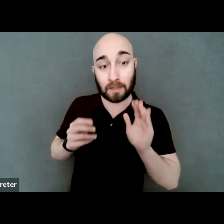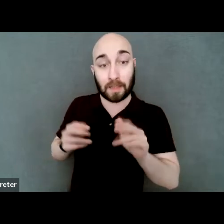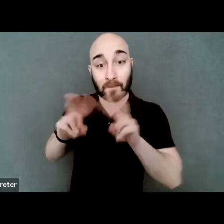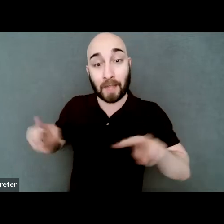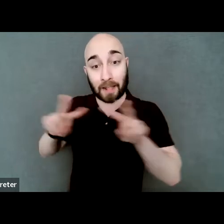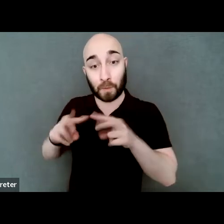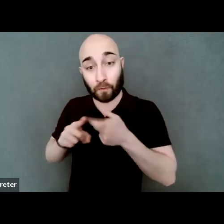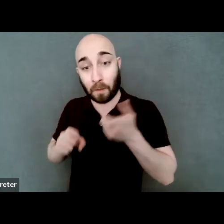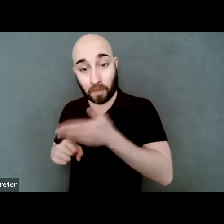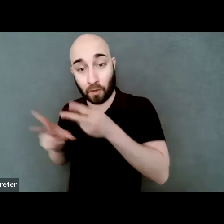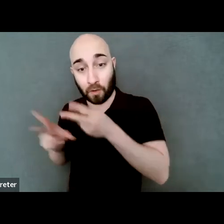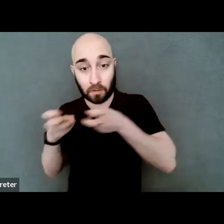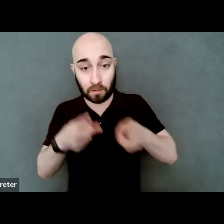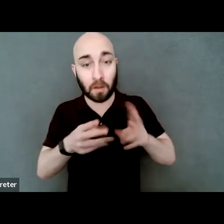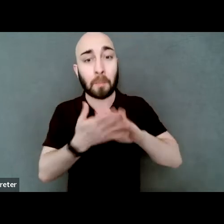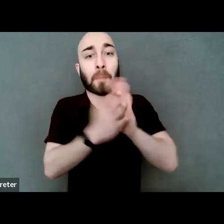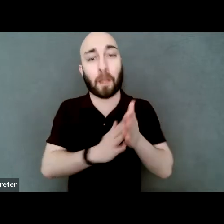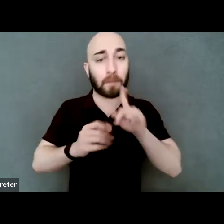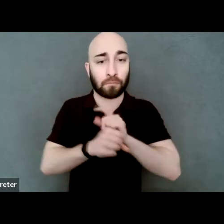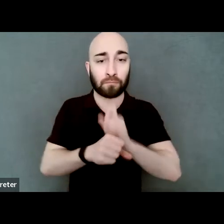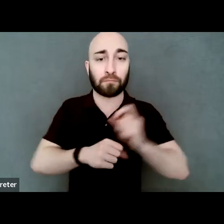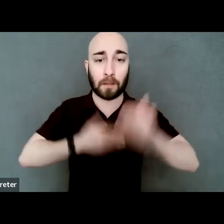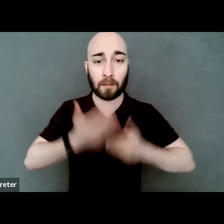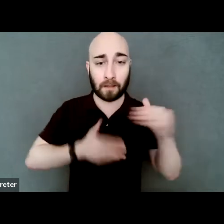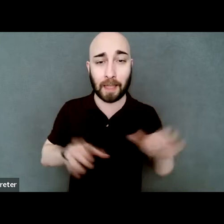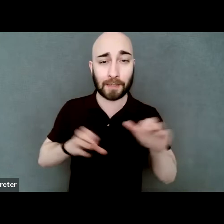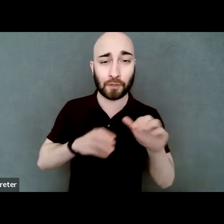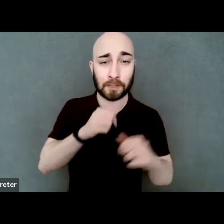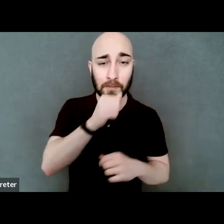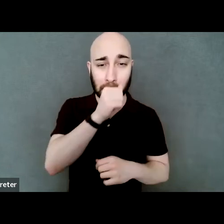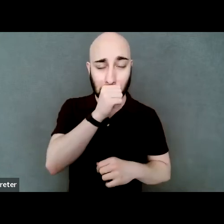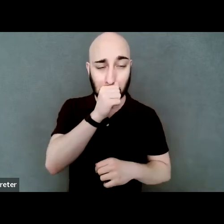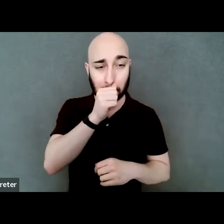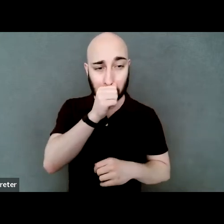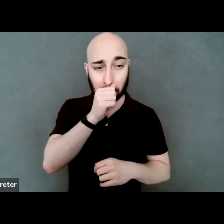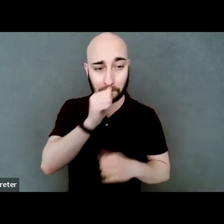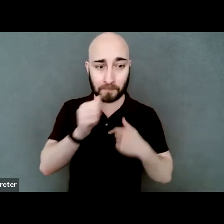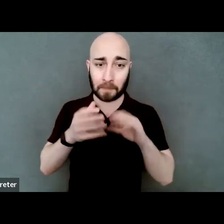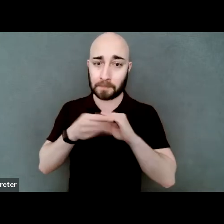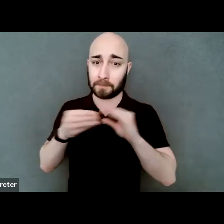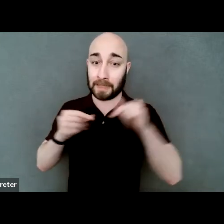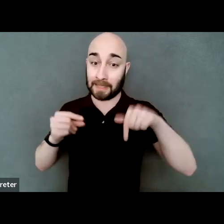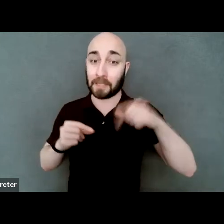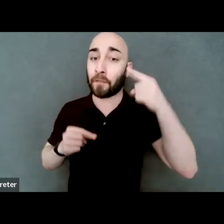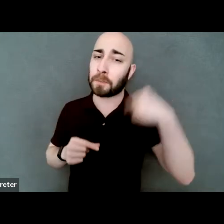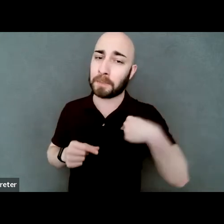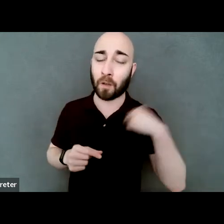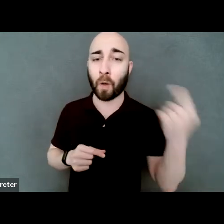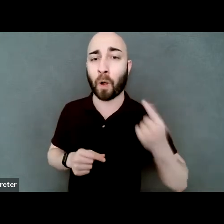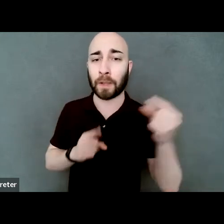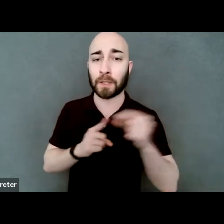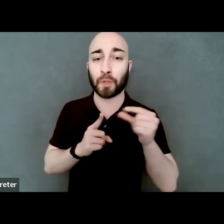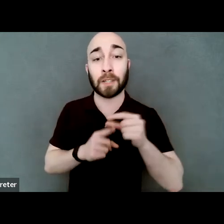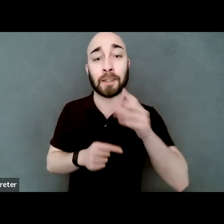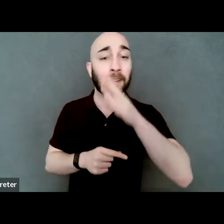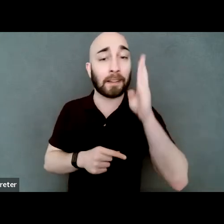can we operationalize it? So I'm sharing that to say that this is a, for me, I always use the word this never-ending